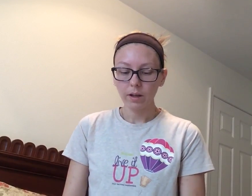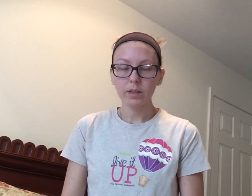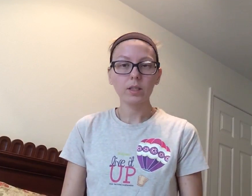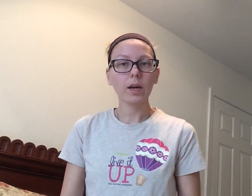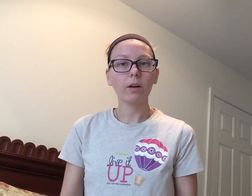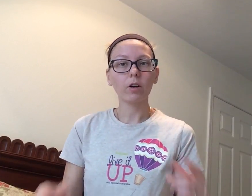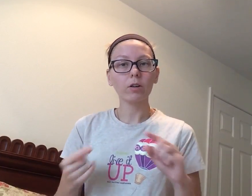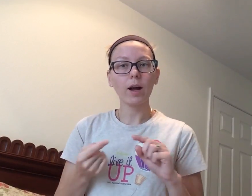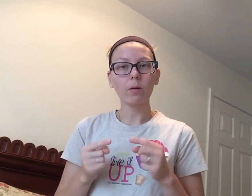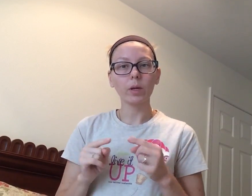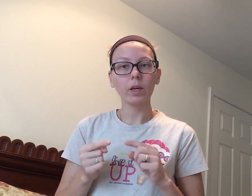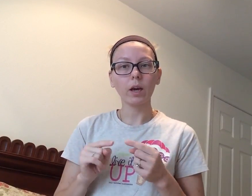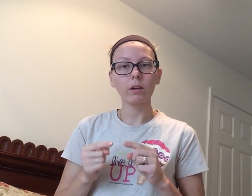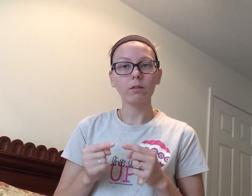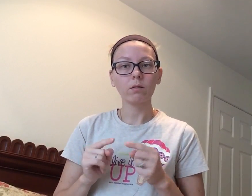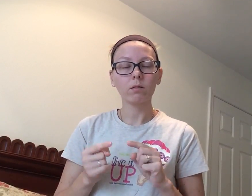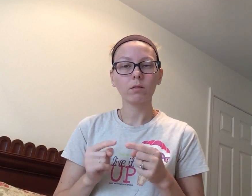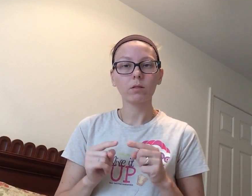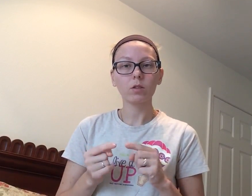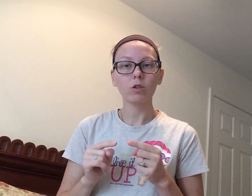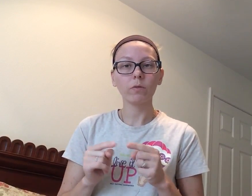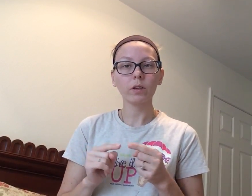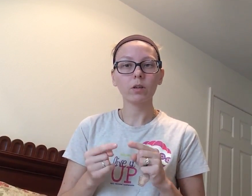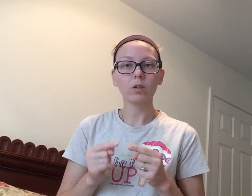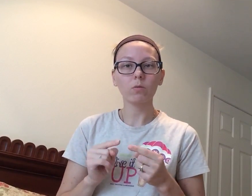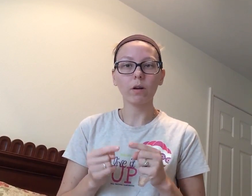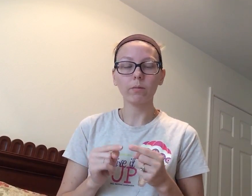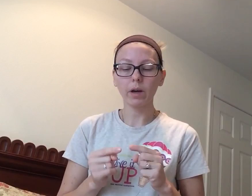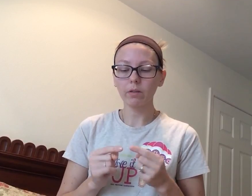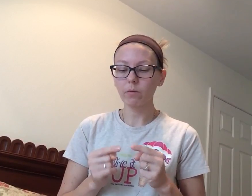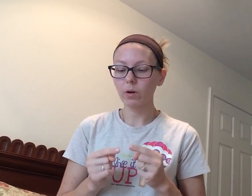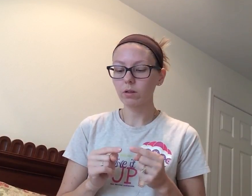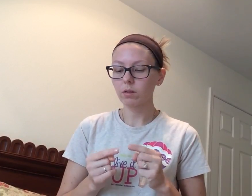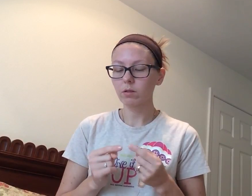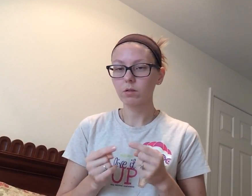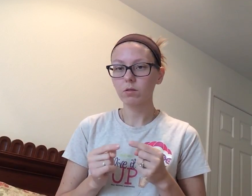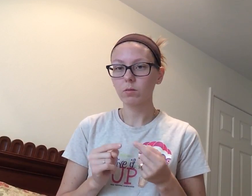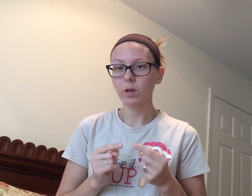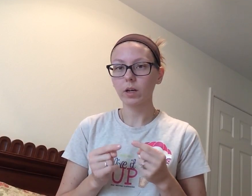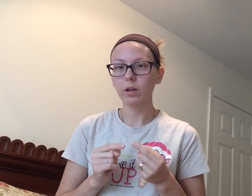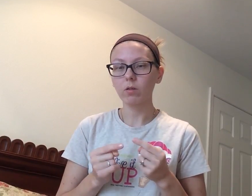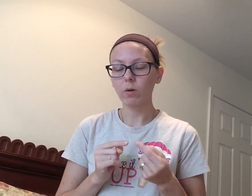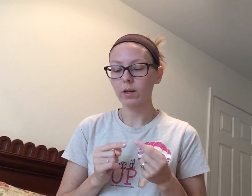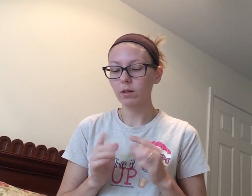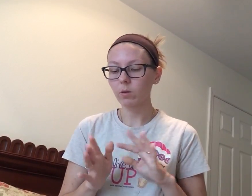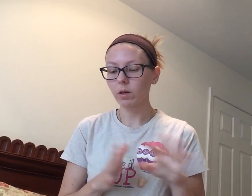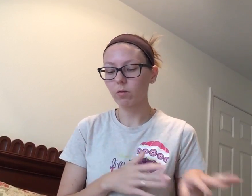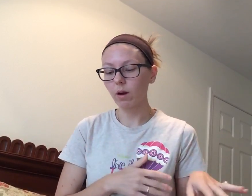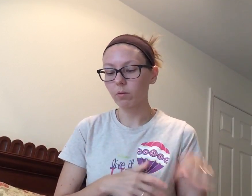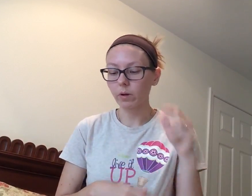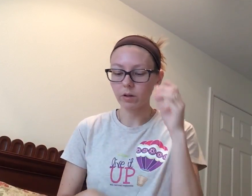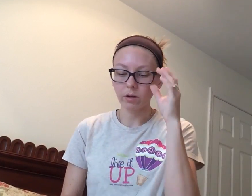This is that hurt or owie again. 2 fingers rocking back and forth. So we're going to kind of go quick through that one. We already know